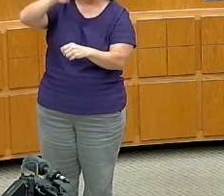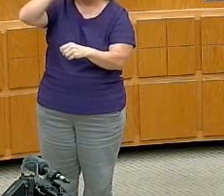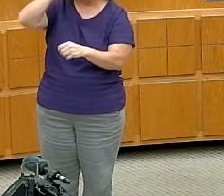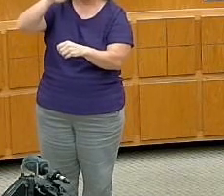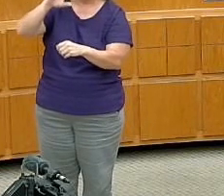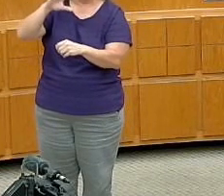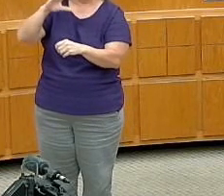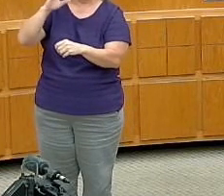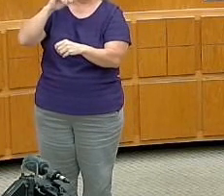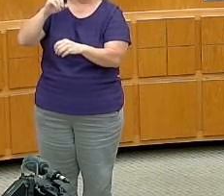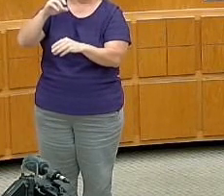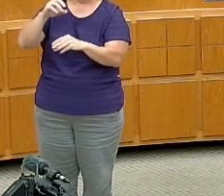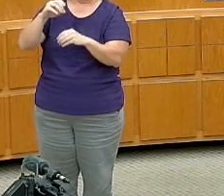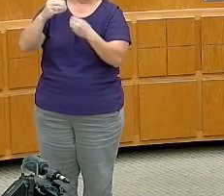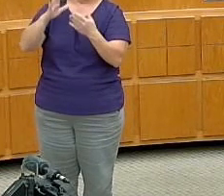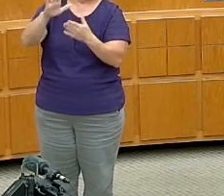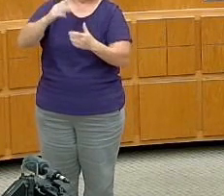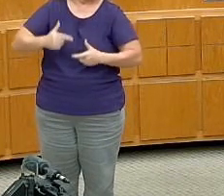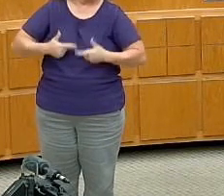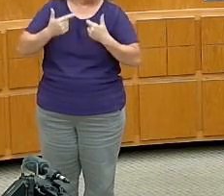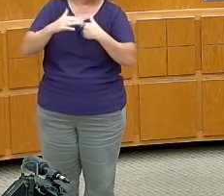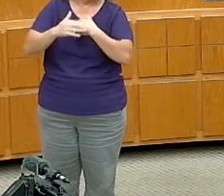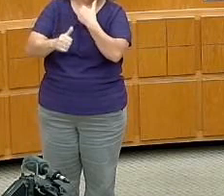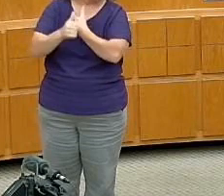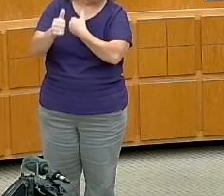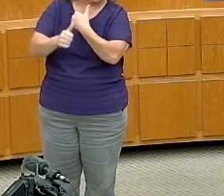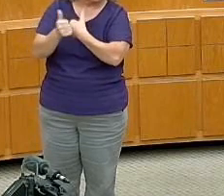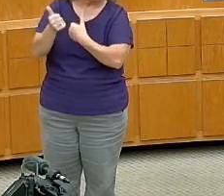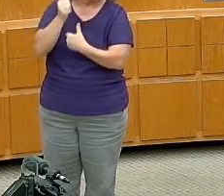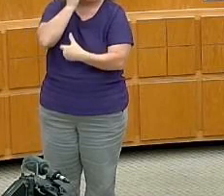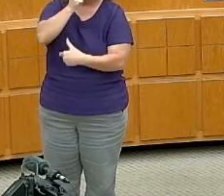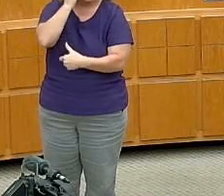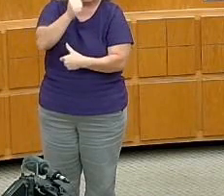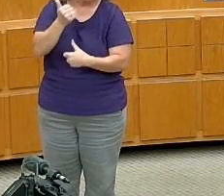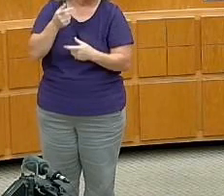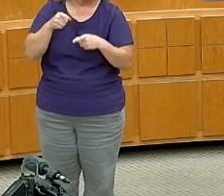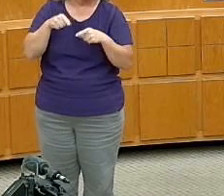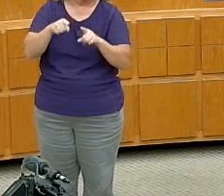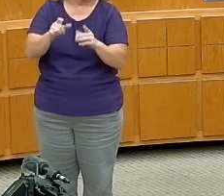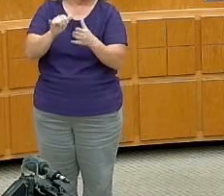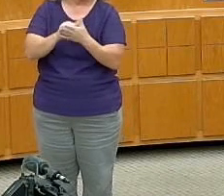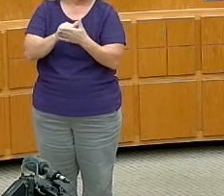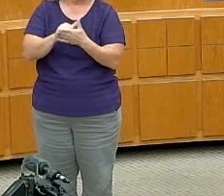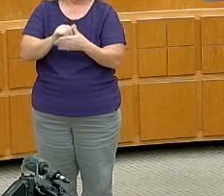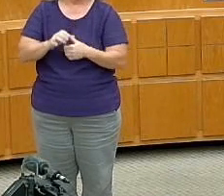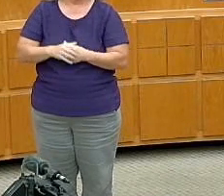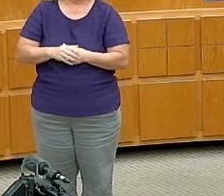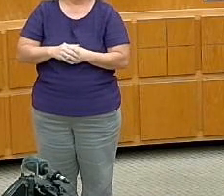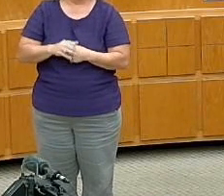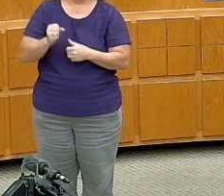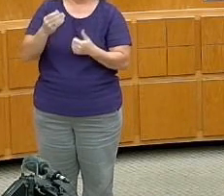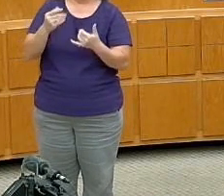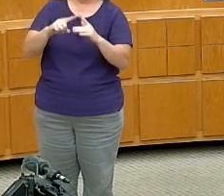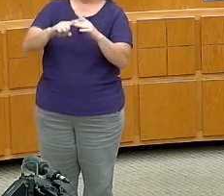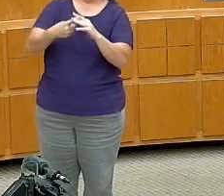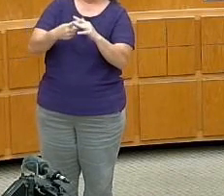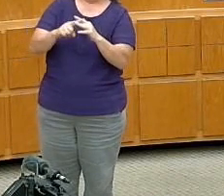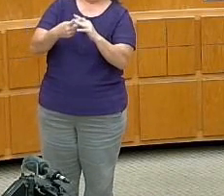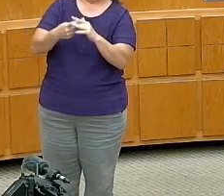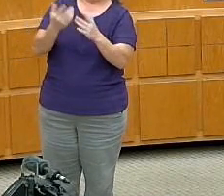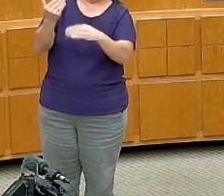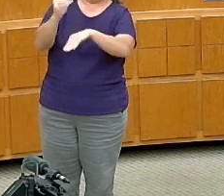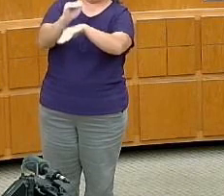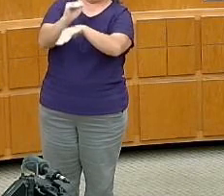day as we go through this COVID epidemic or pandemic. And so beginning tonight,